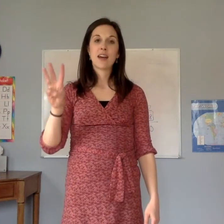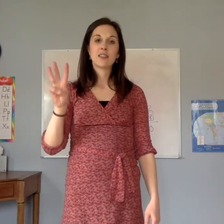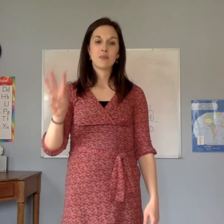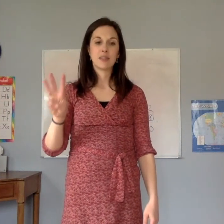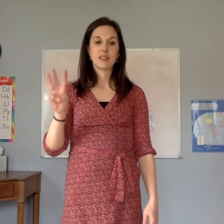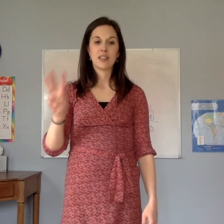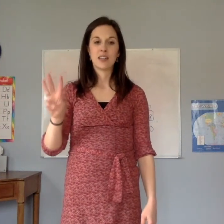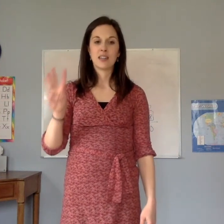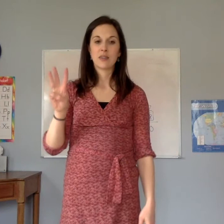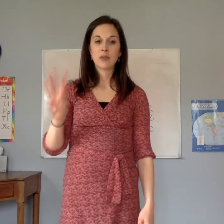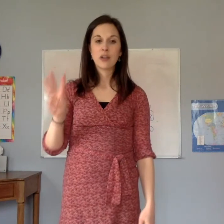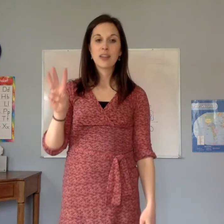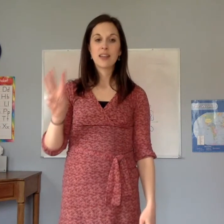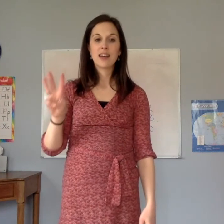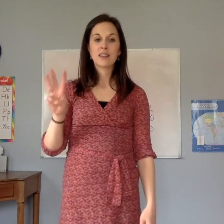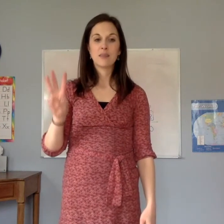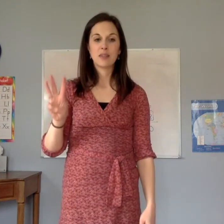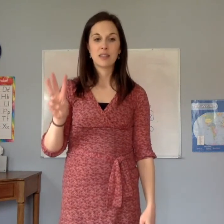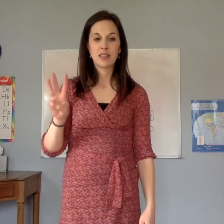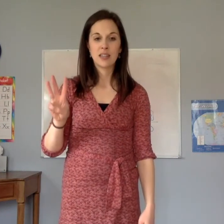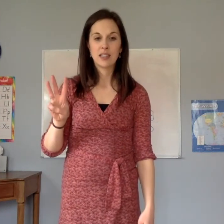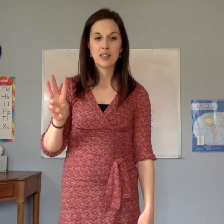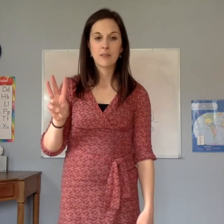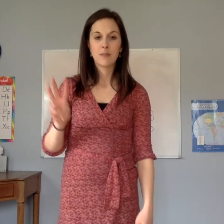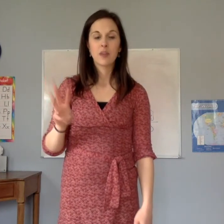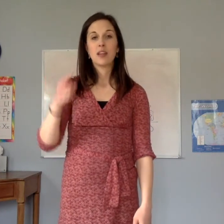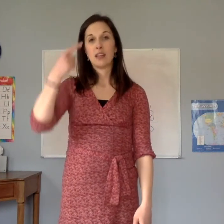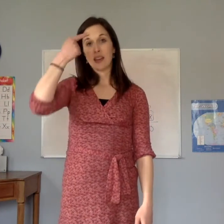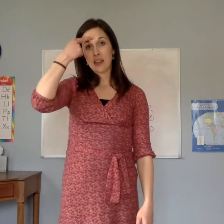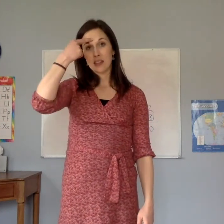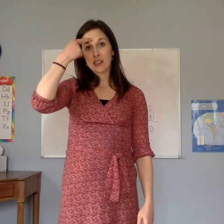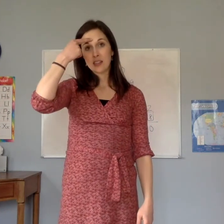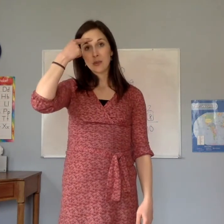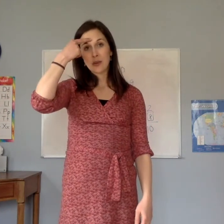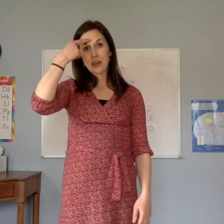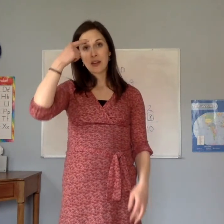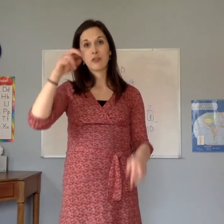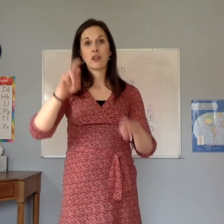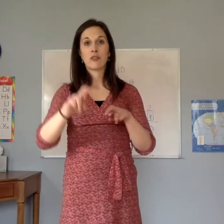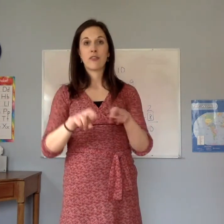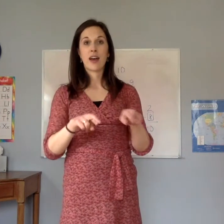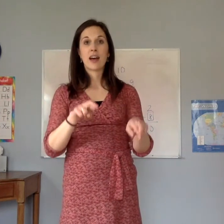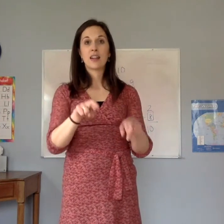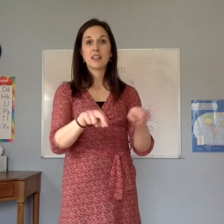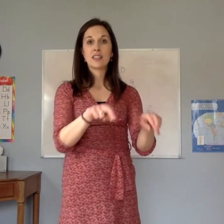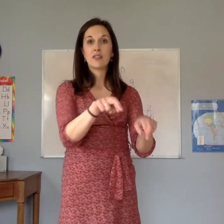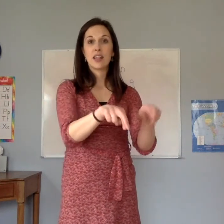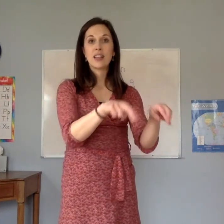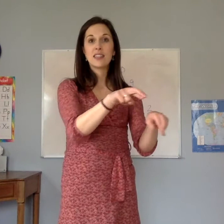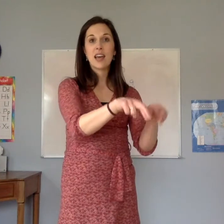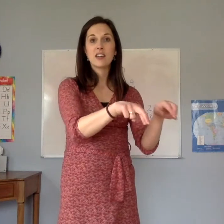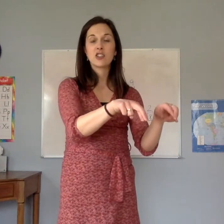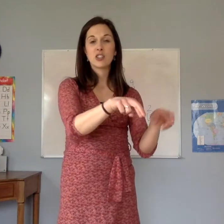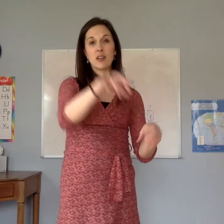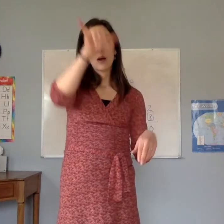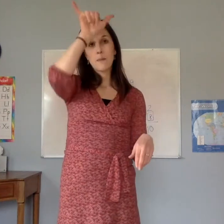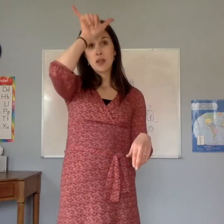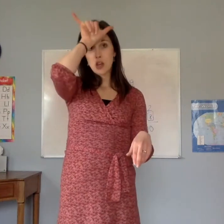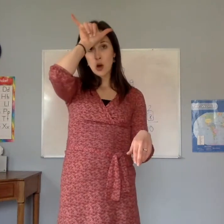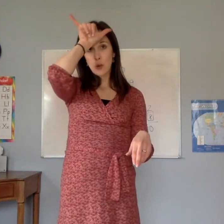3000 BC, 3000 BC. Indus River Valley civilization.